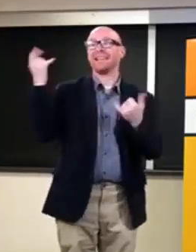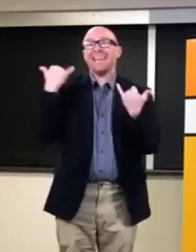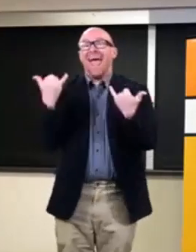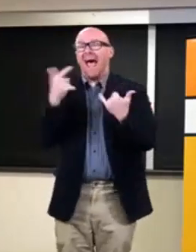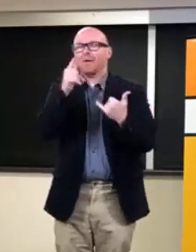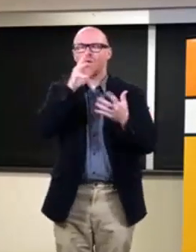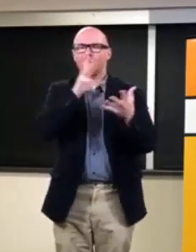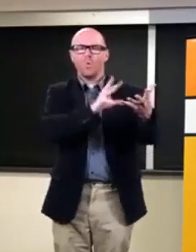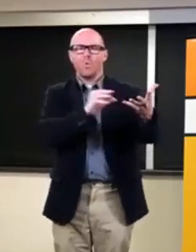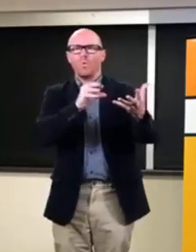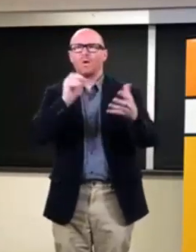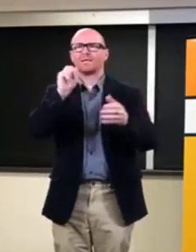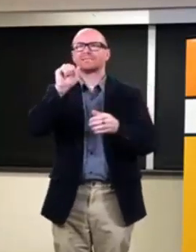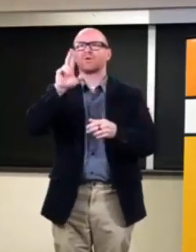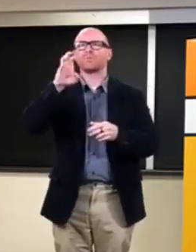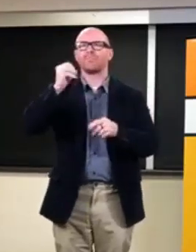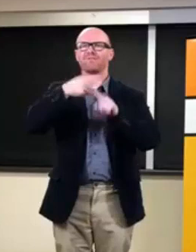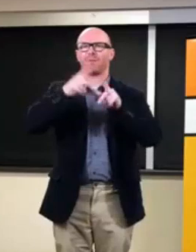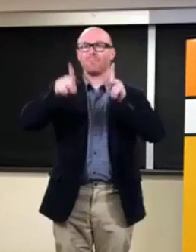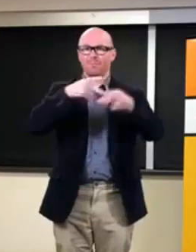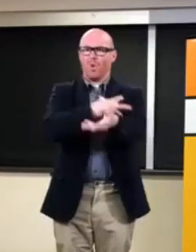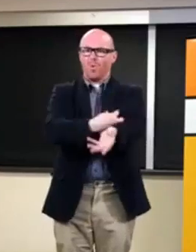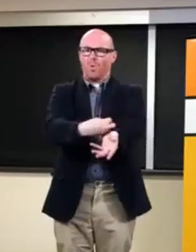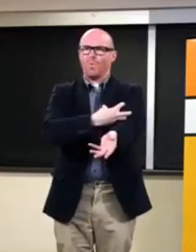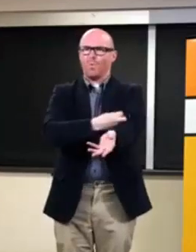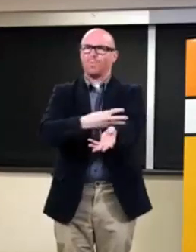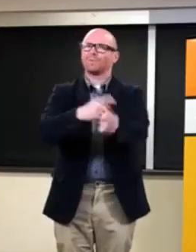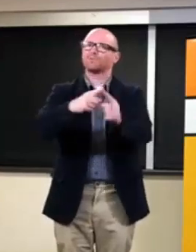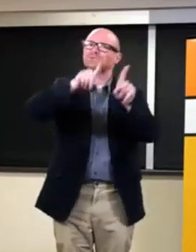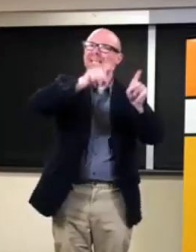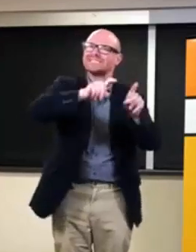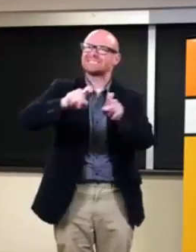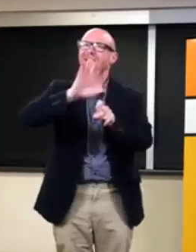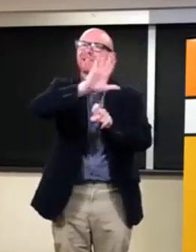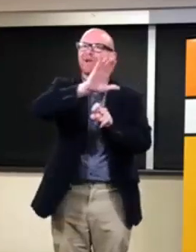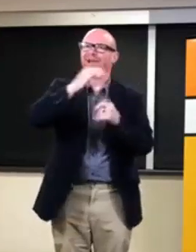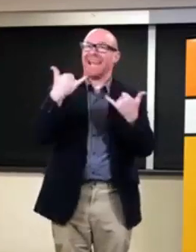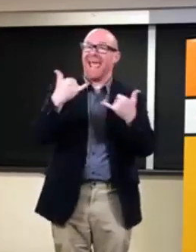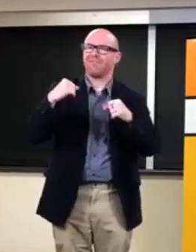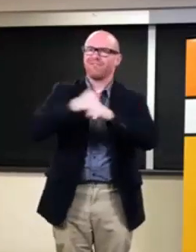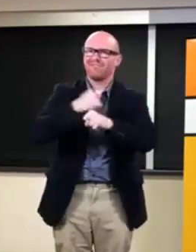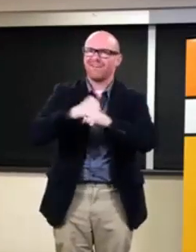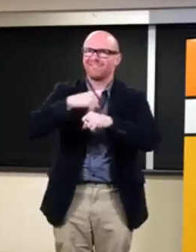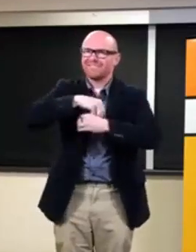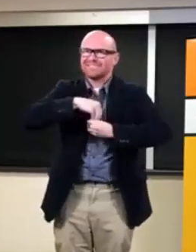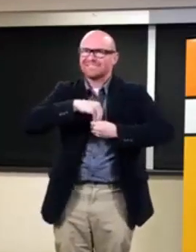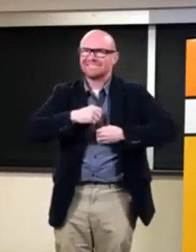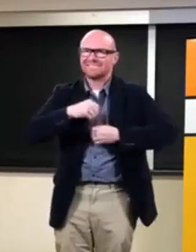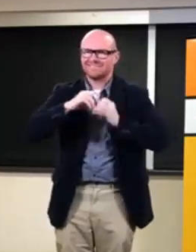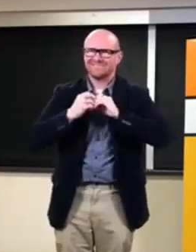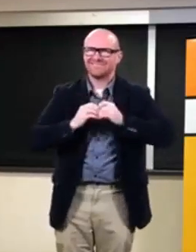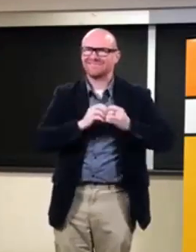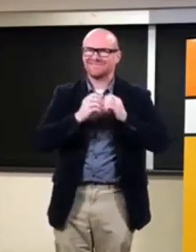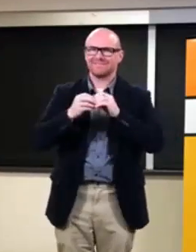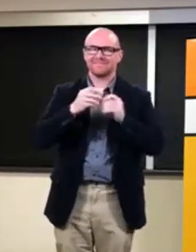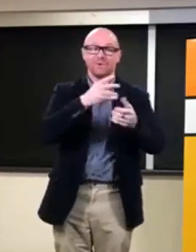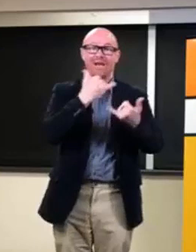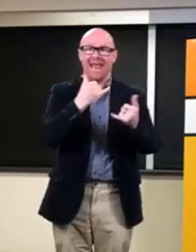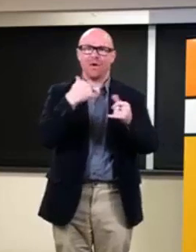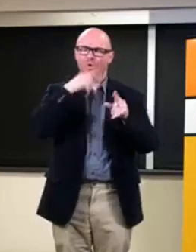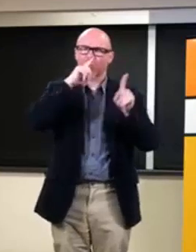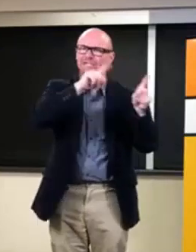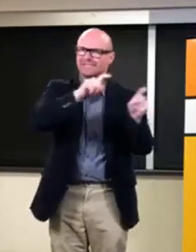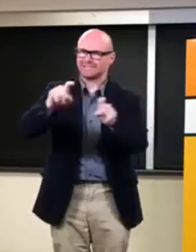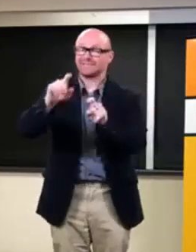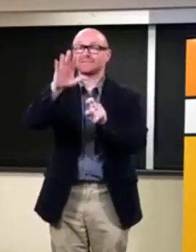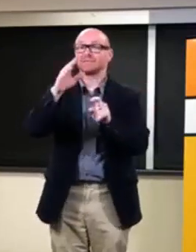be used for treatment of individuals suffering severe disease from COVID-19. So if you go on the Red Cross website, you can find information about